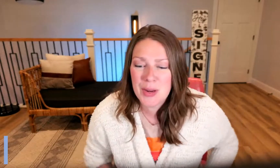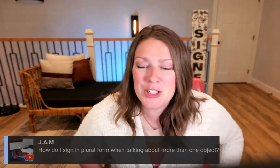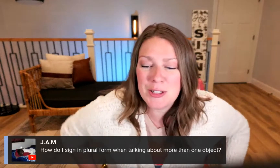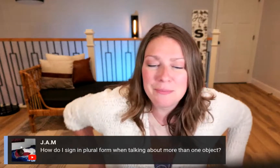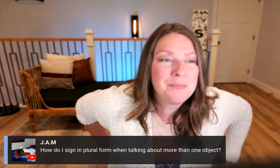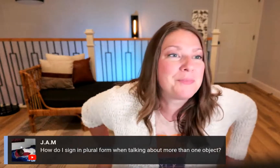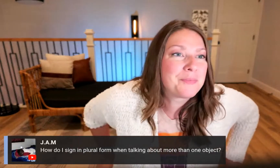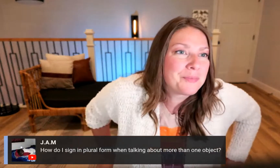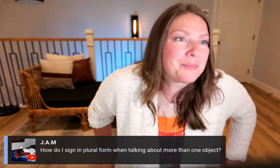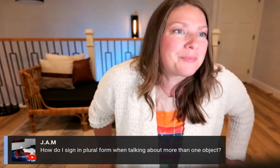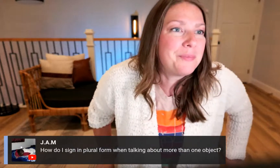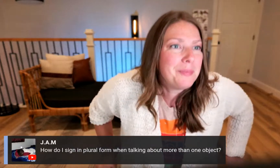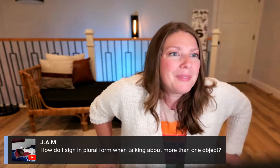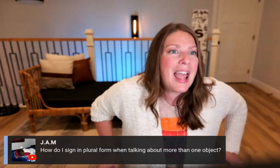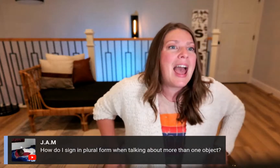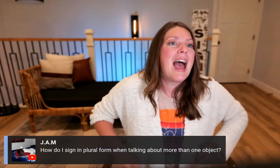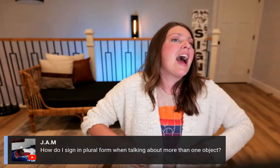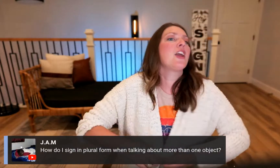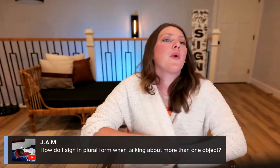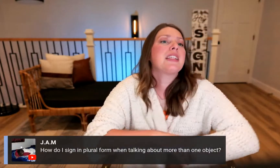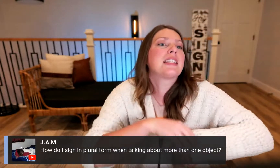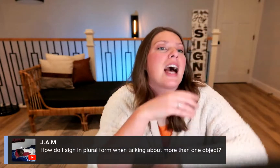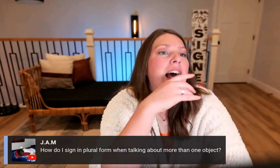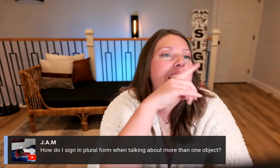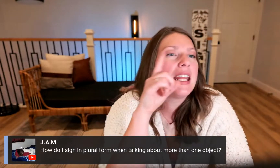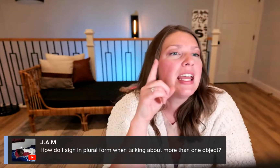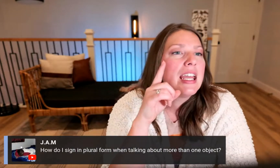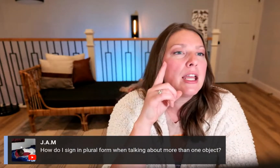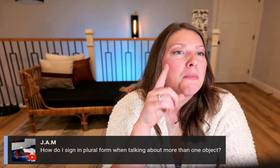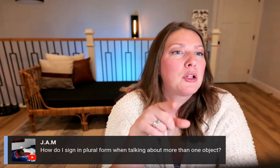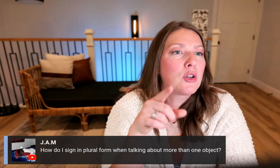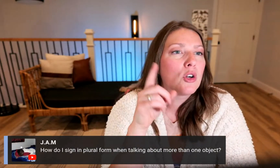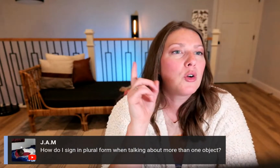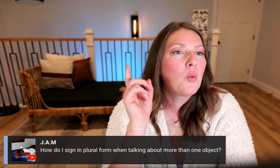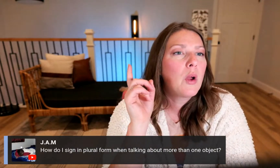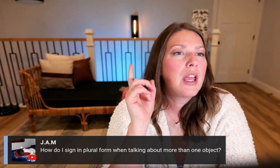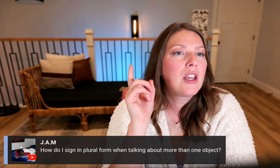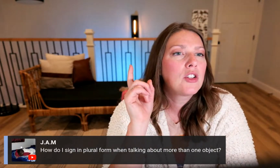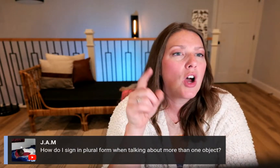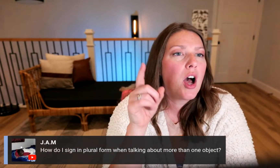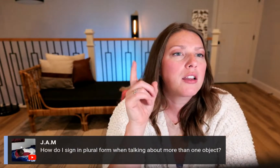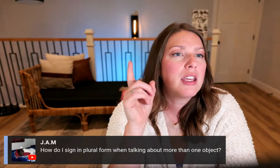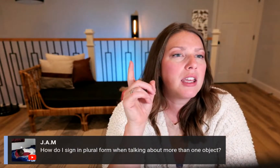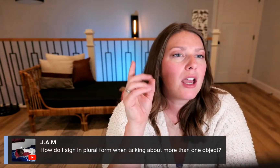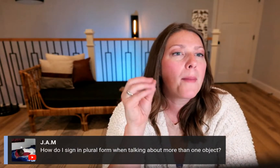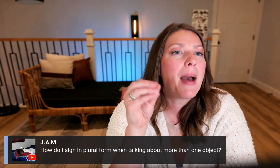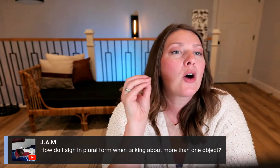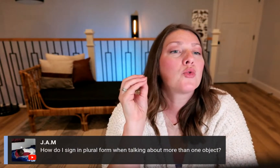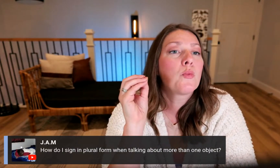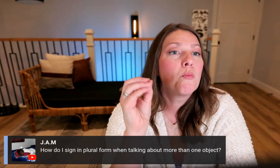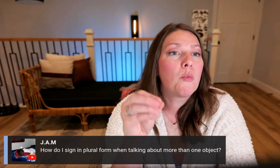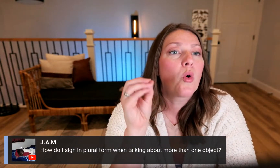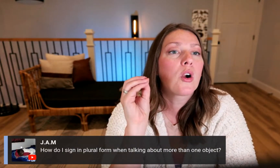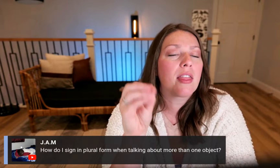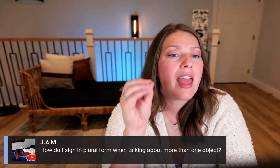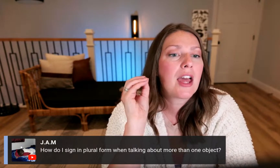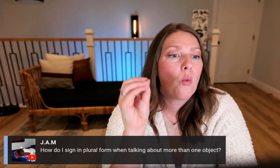question. How do I sign in plural when talking about more than